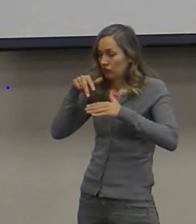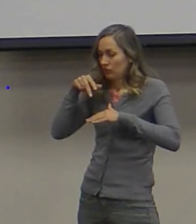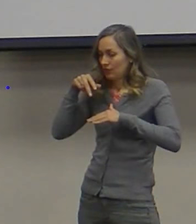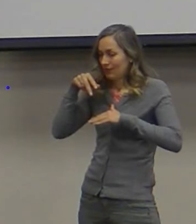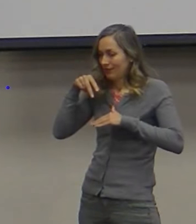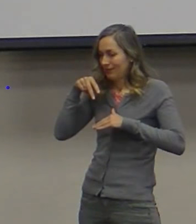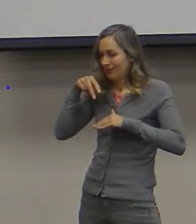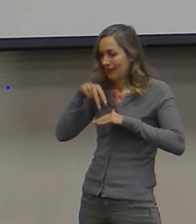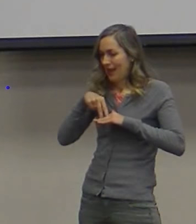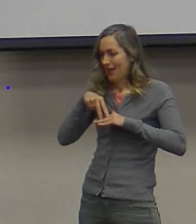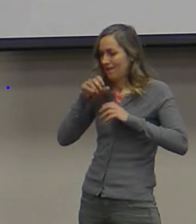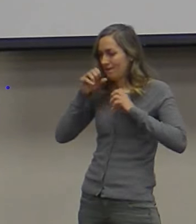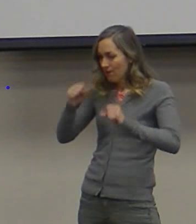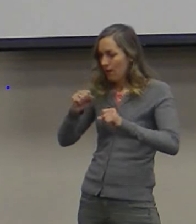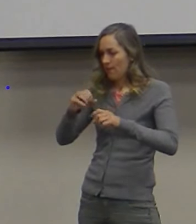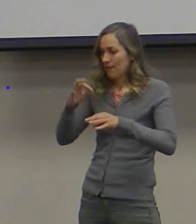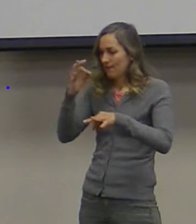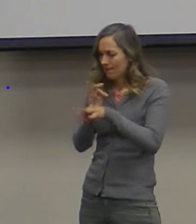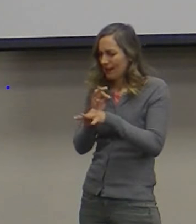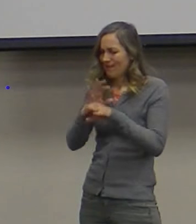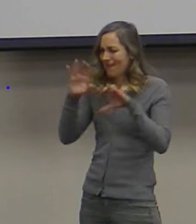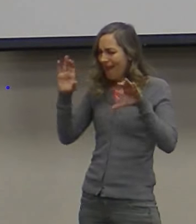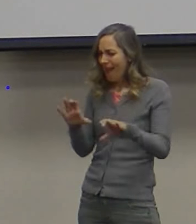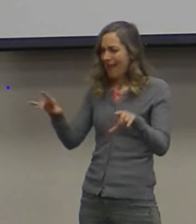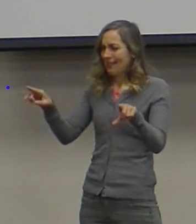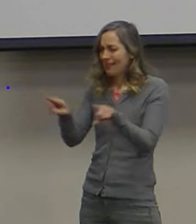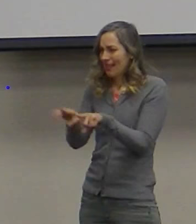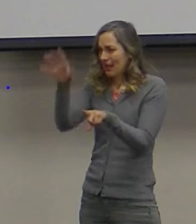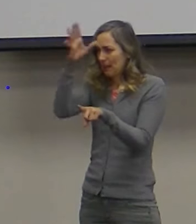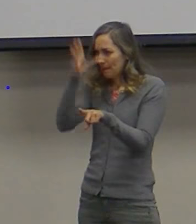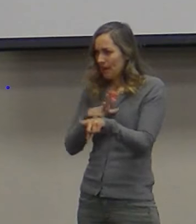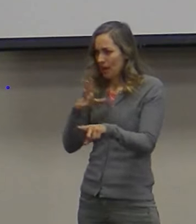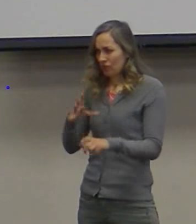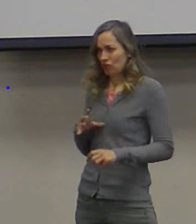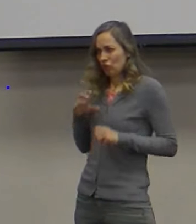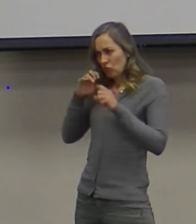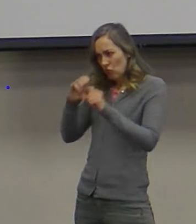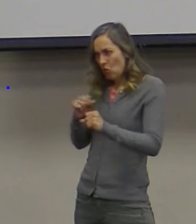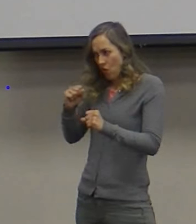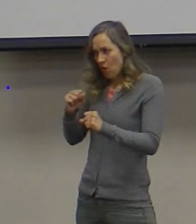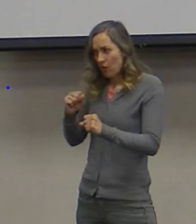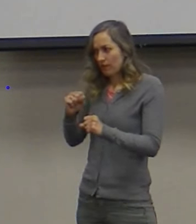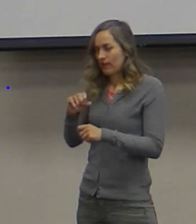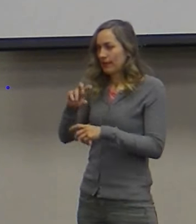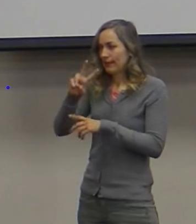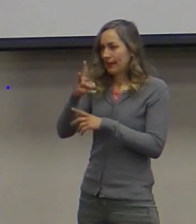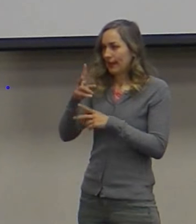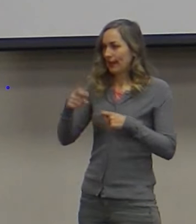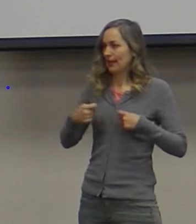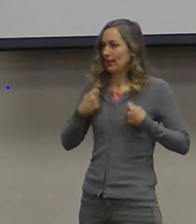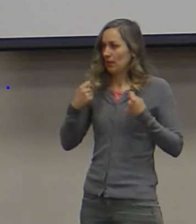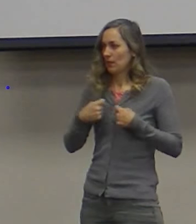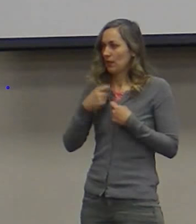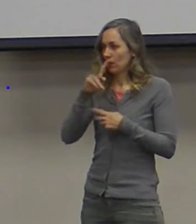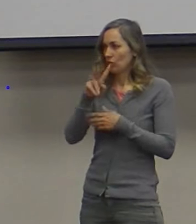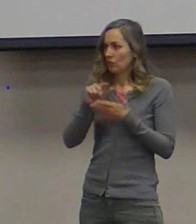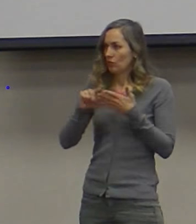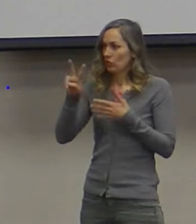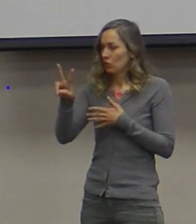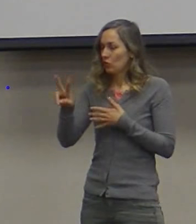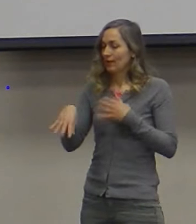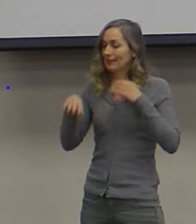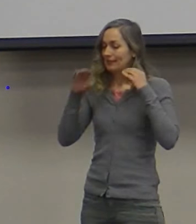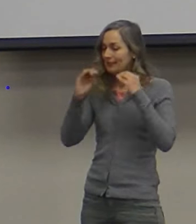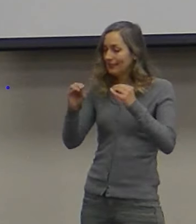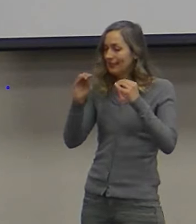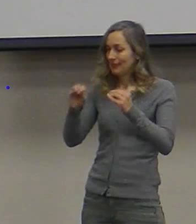in the faith. Act like men. Be strong. 2 Timothy 2:2, we're to teach that